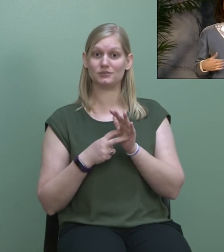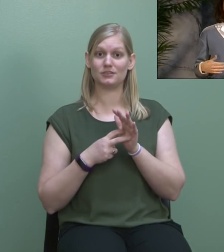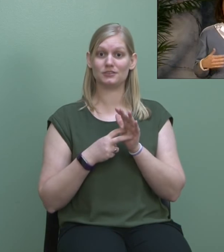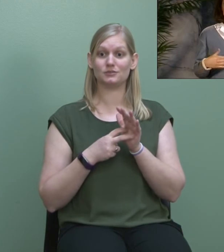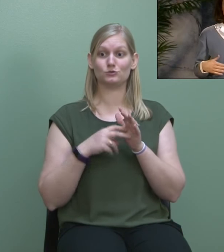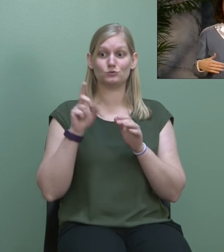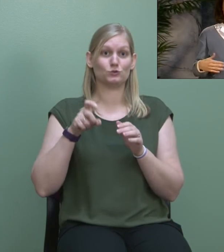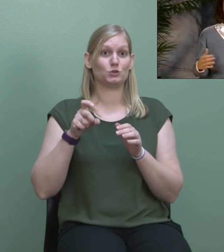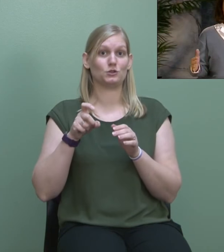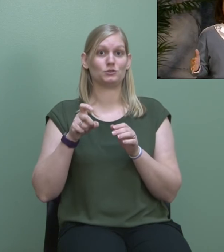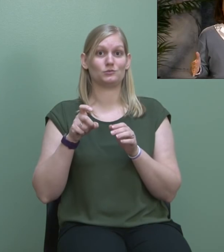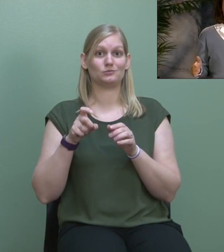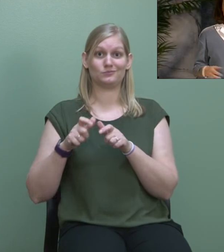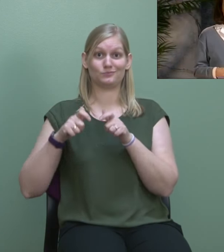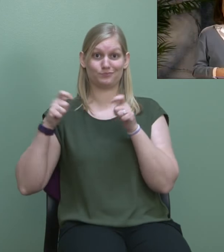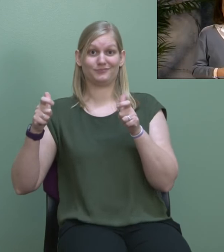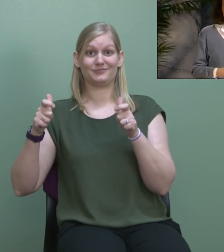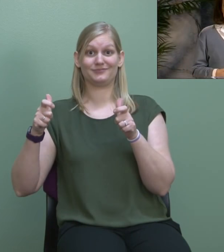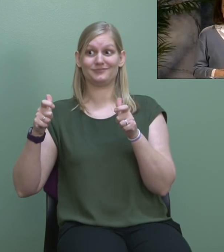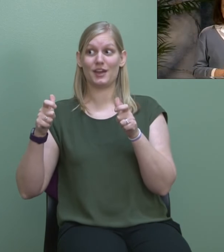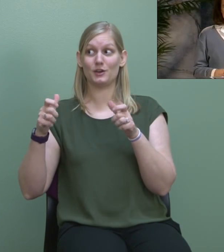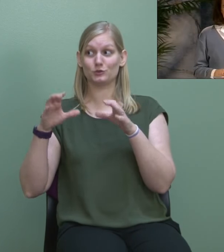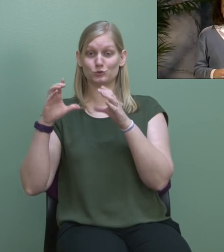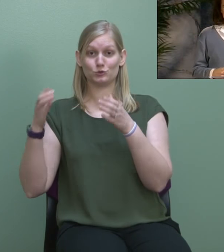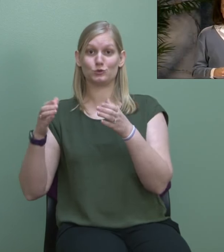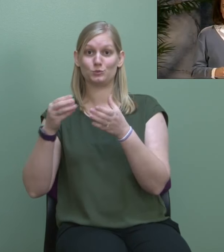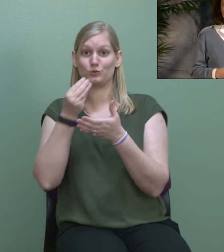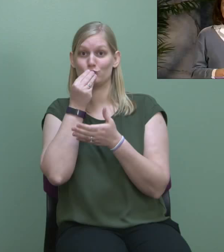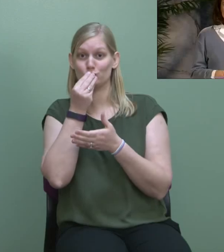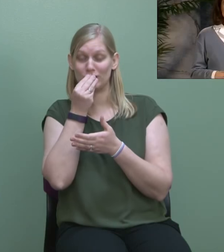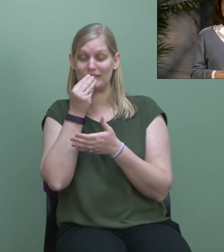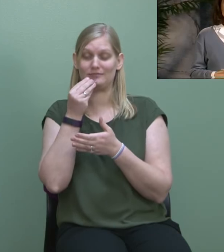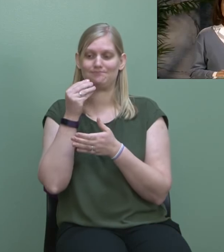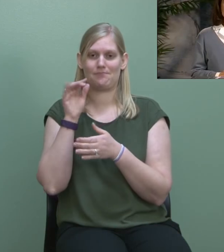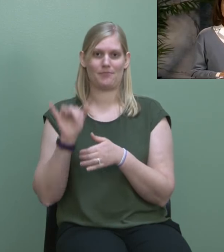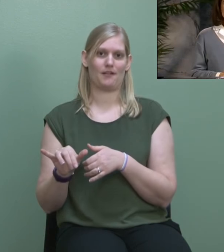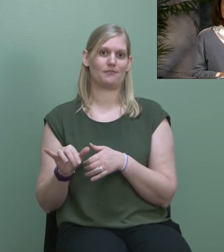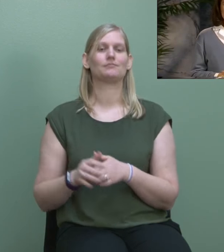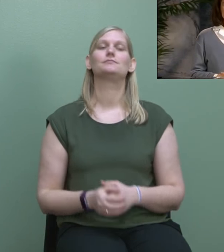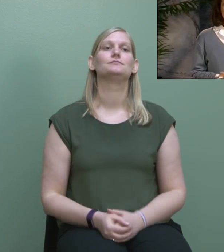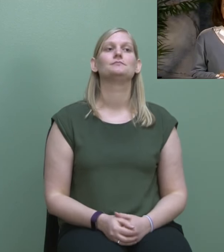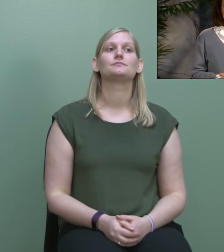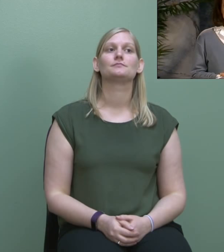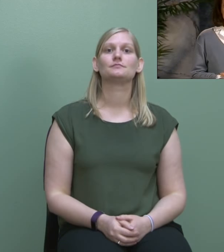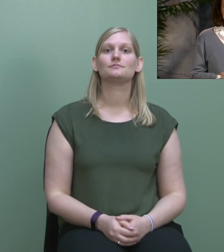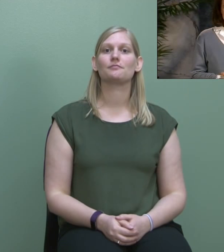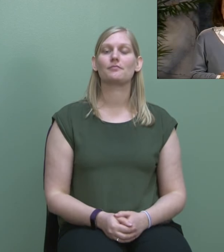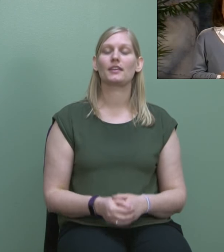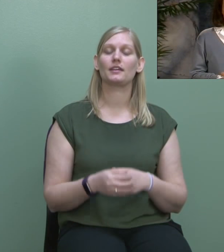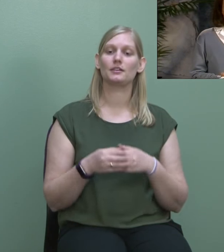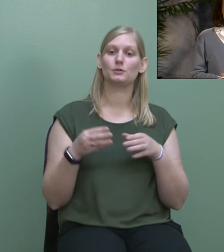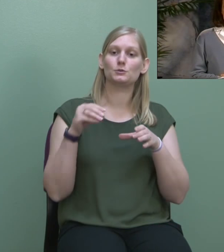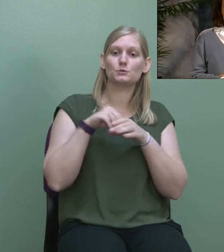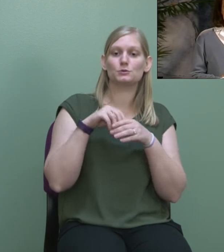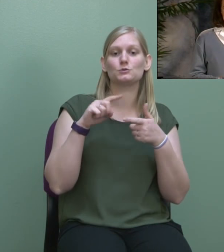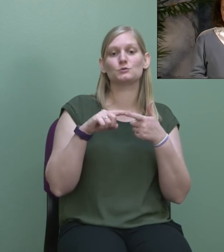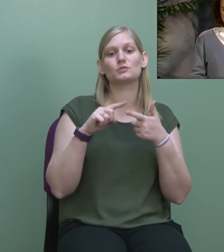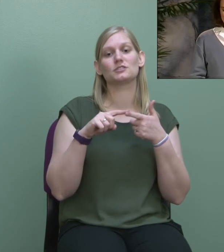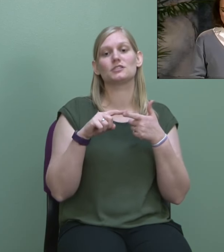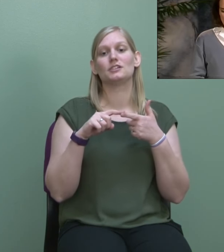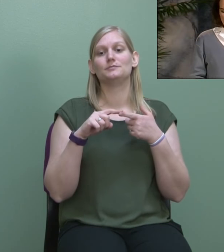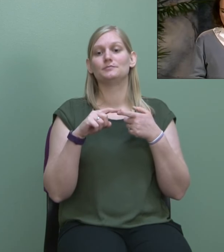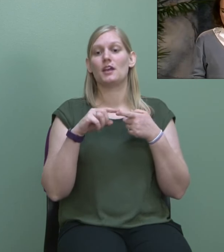in our diet from that group. This group provides us with complex carbohydrates and